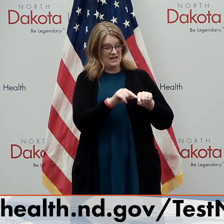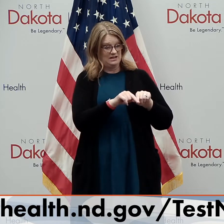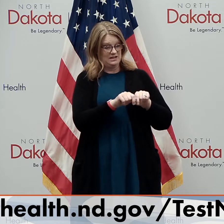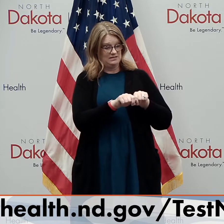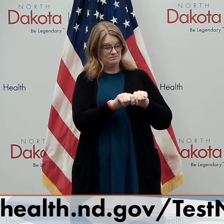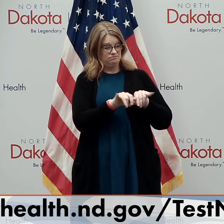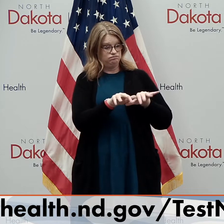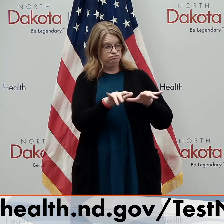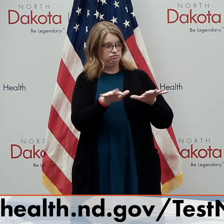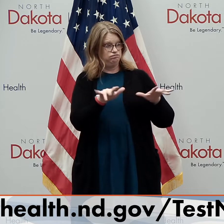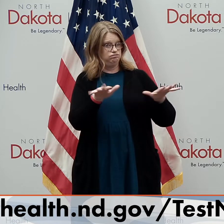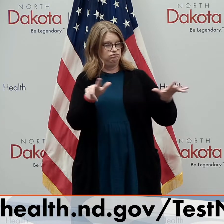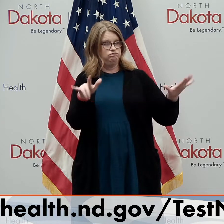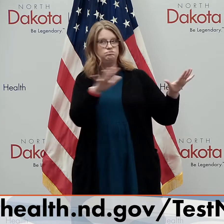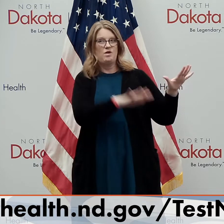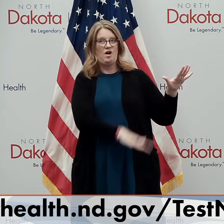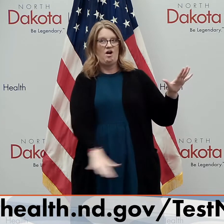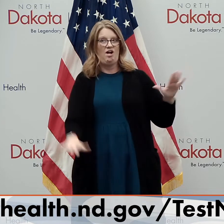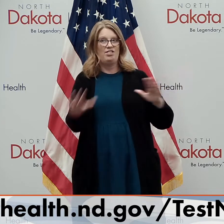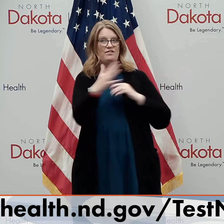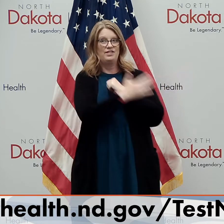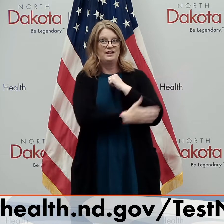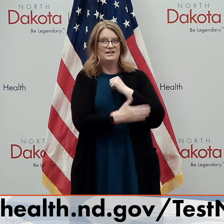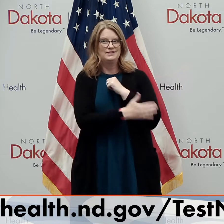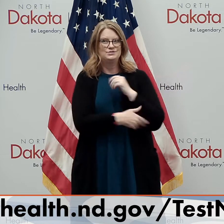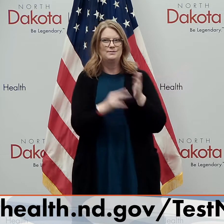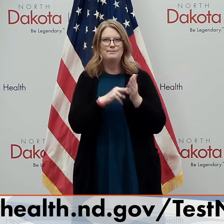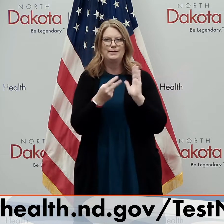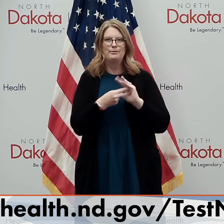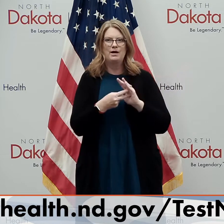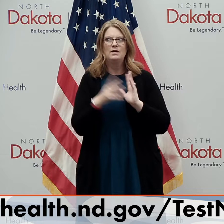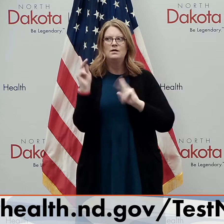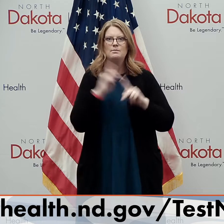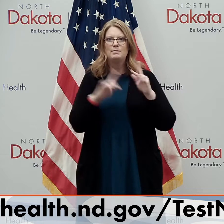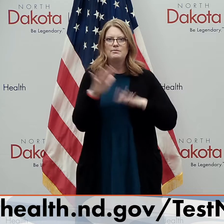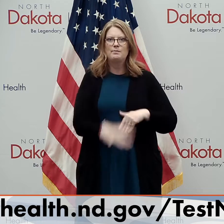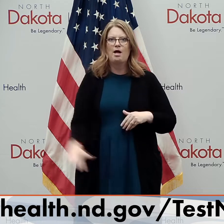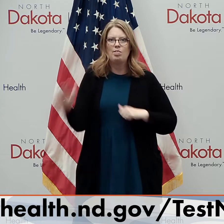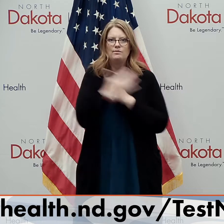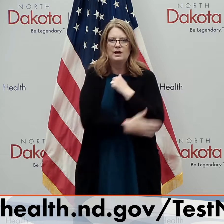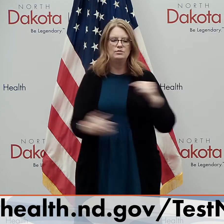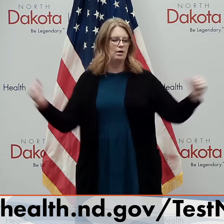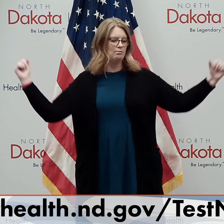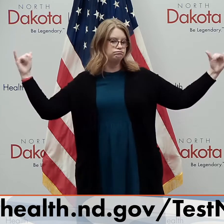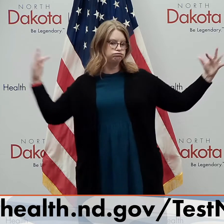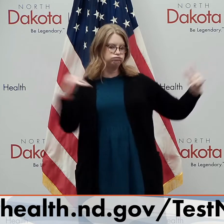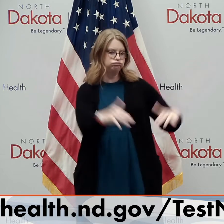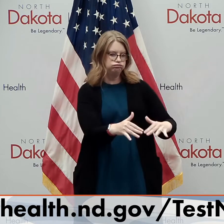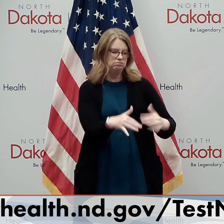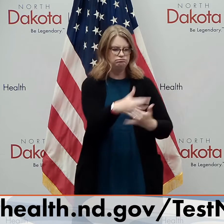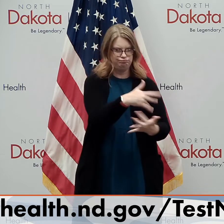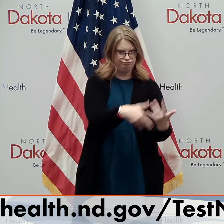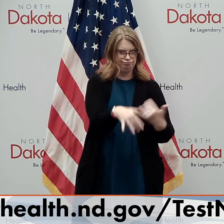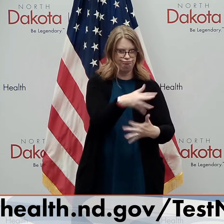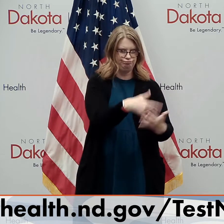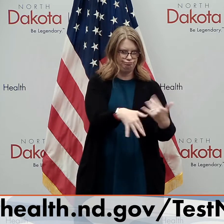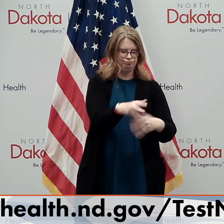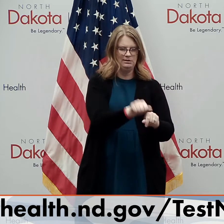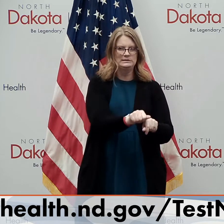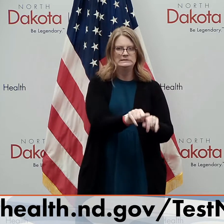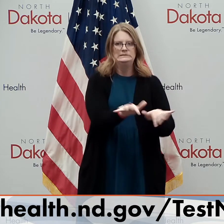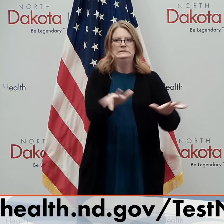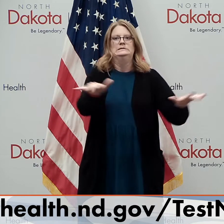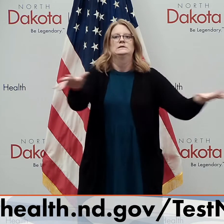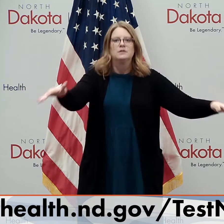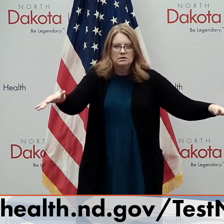nationwide, because people came from around the nation, then went back home again. But the ramifications of those events typically now seem to be showing up 14 to